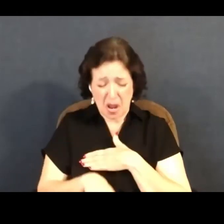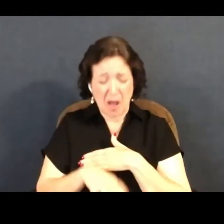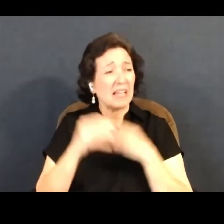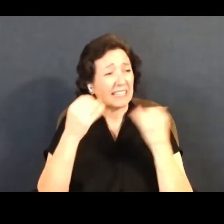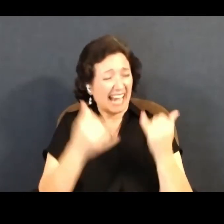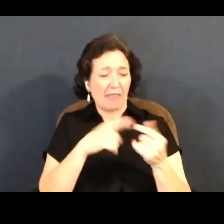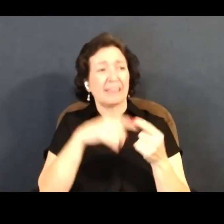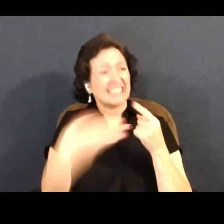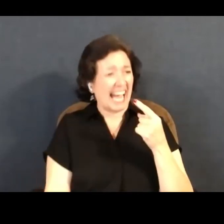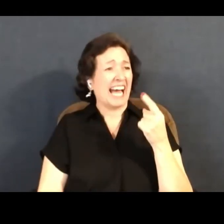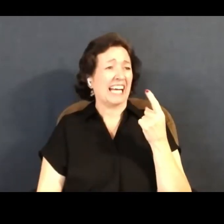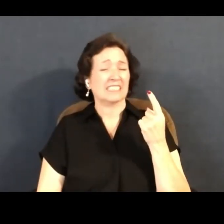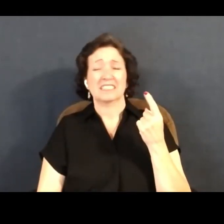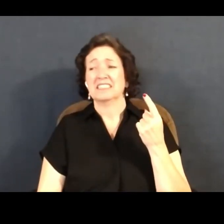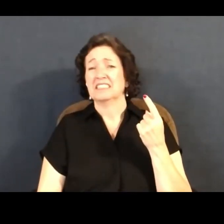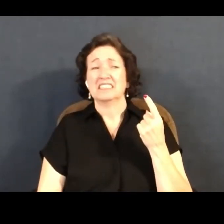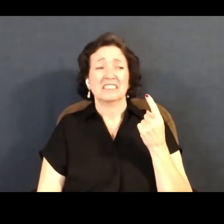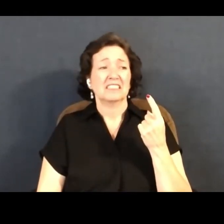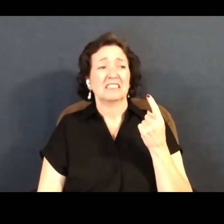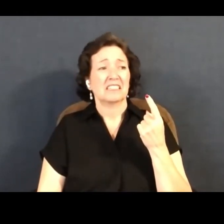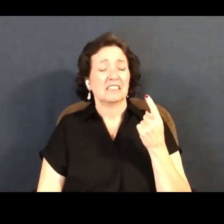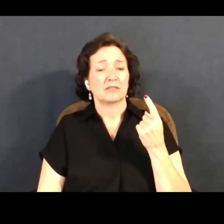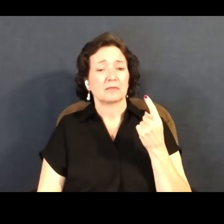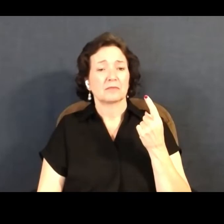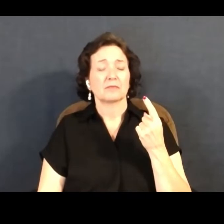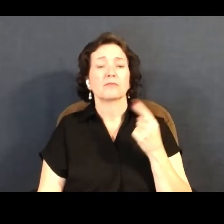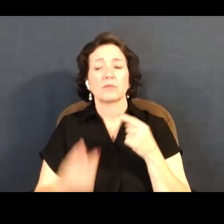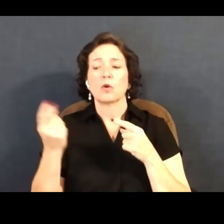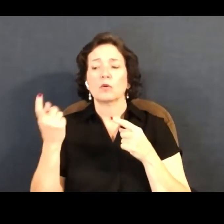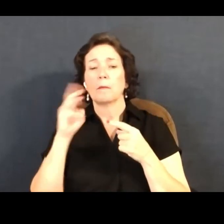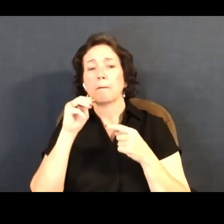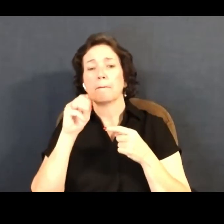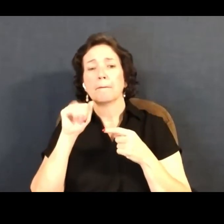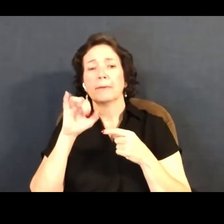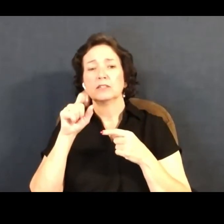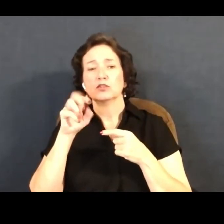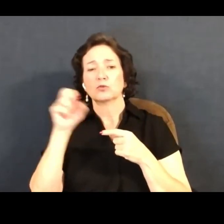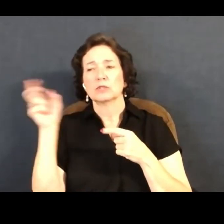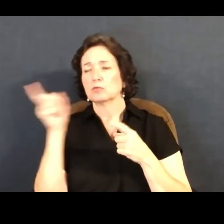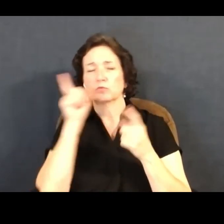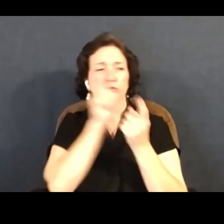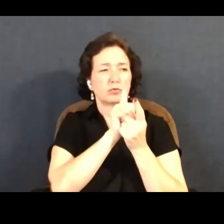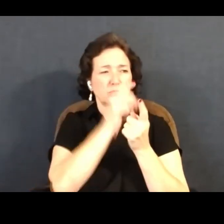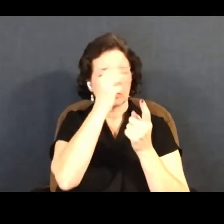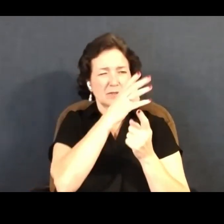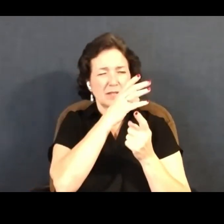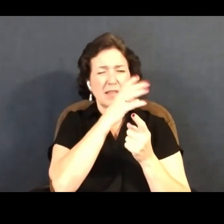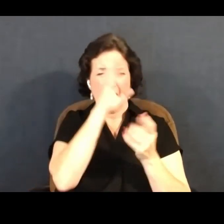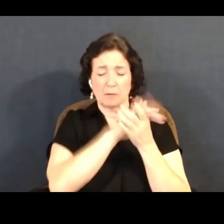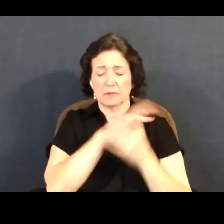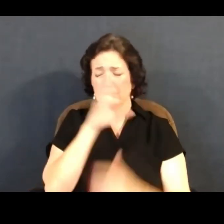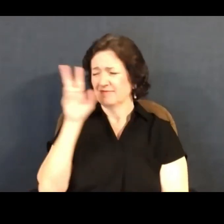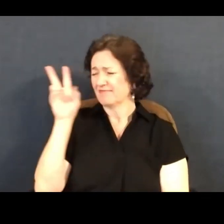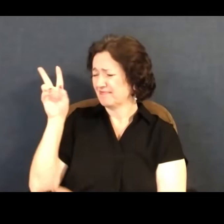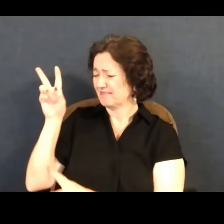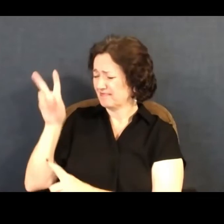now there's a death." And so she tells her husband. He looks her up and looks her down and wondered why he ever married her. "You